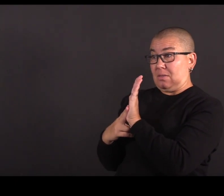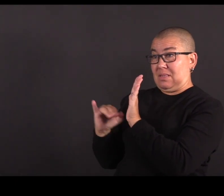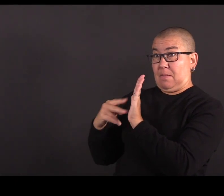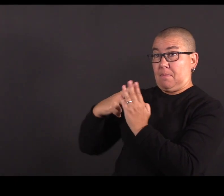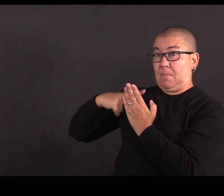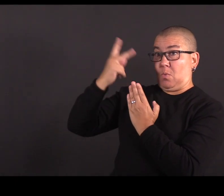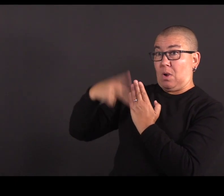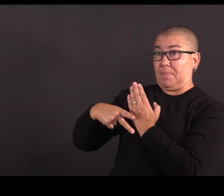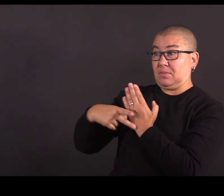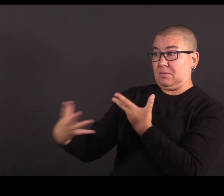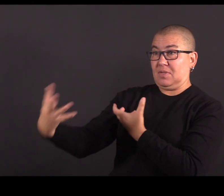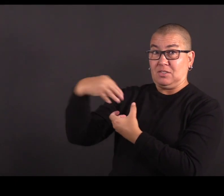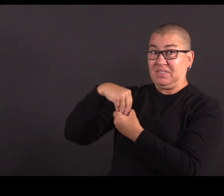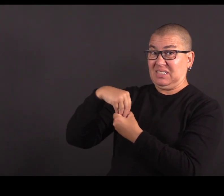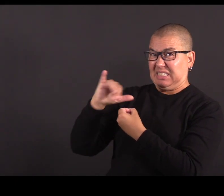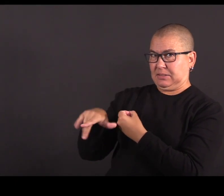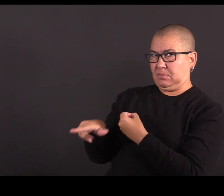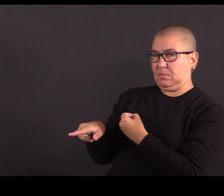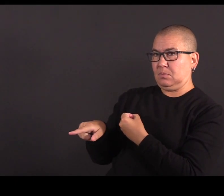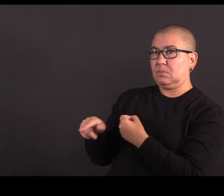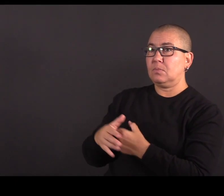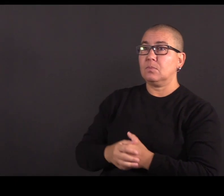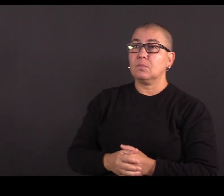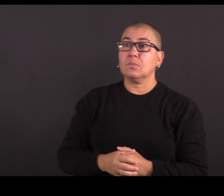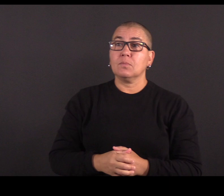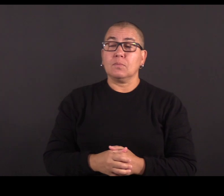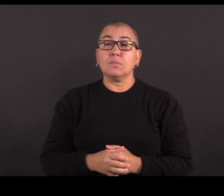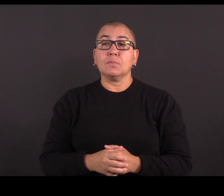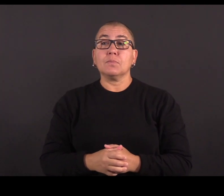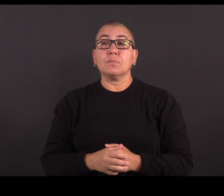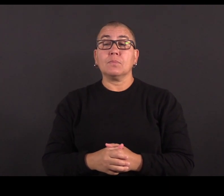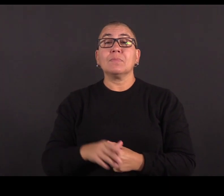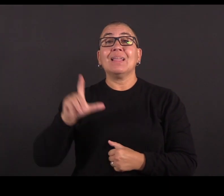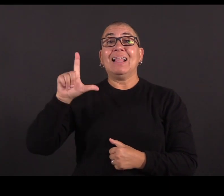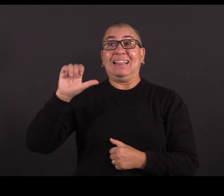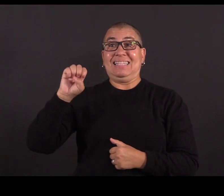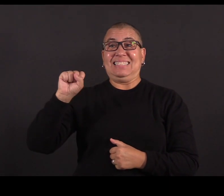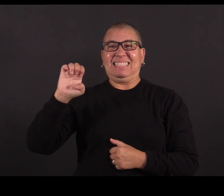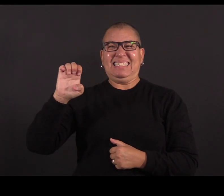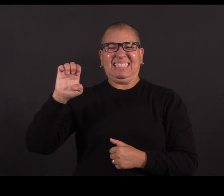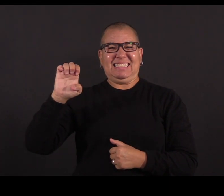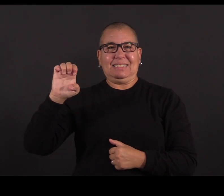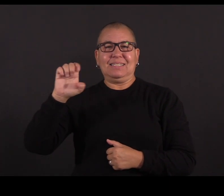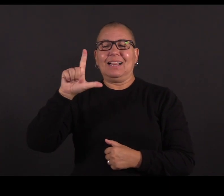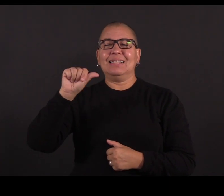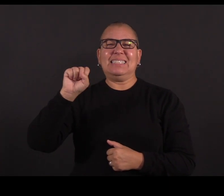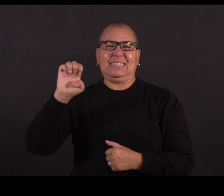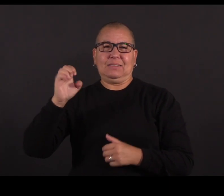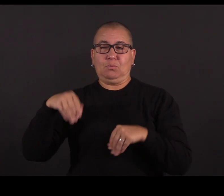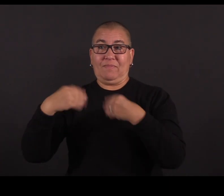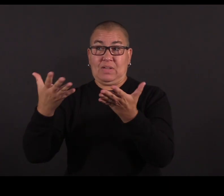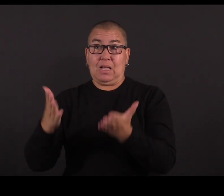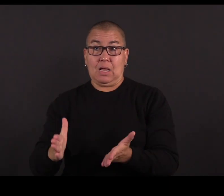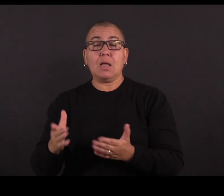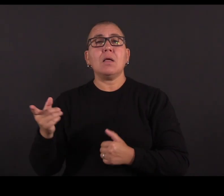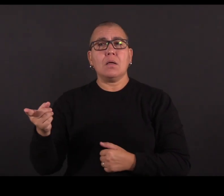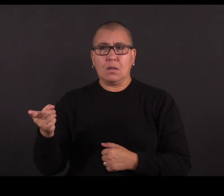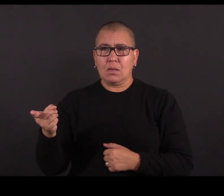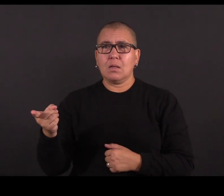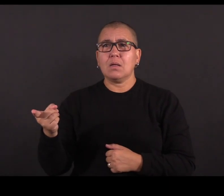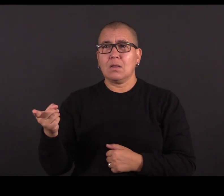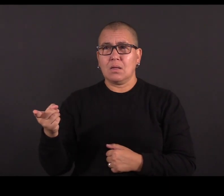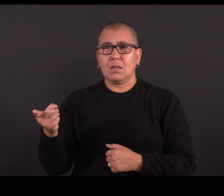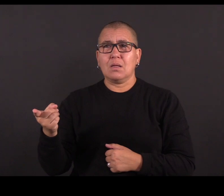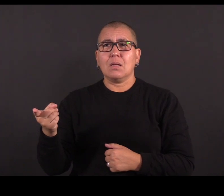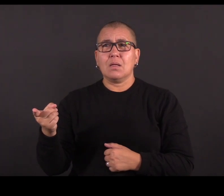Since the provider of the lease is the leasee, the provider assumes the risk for the various costs such as non-payment of rent